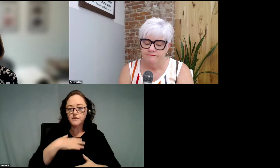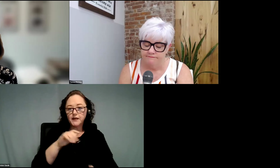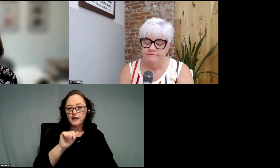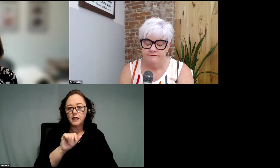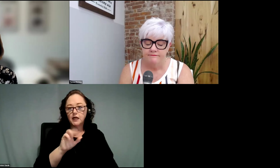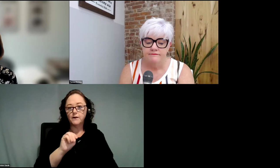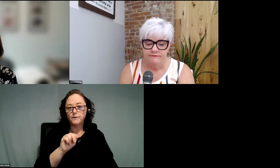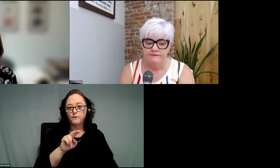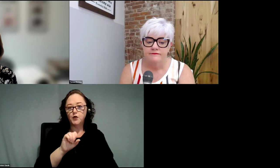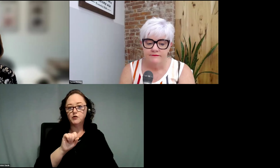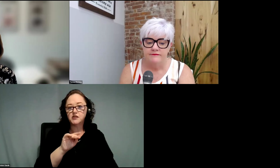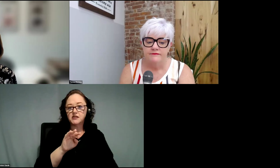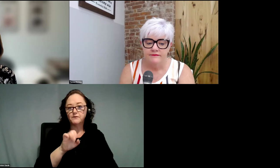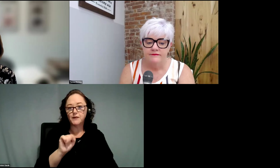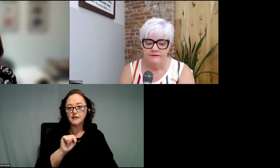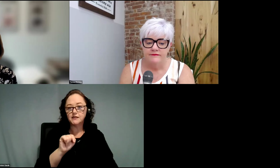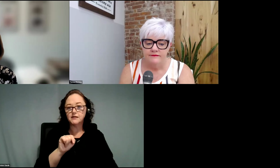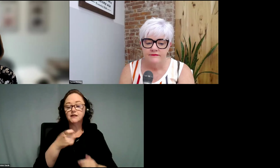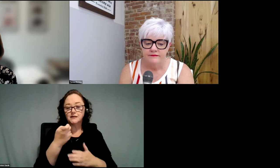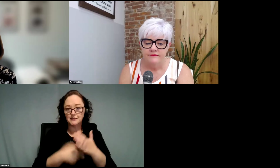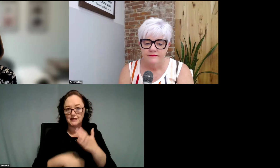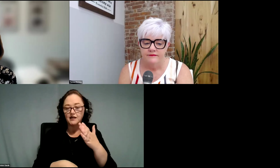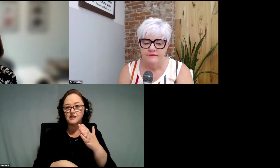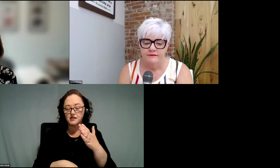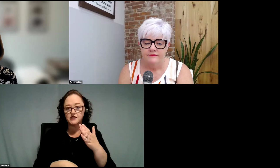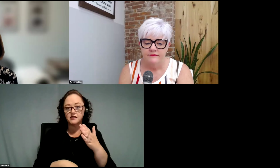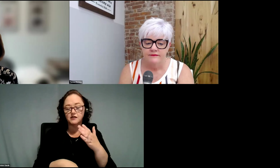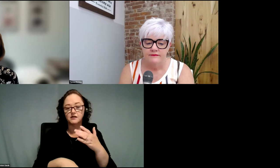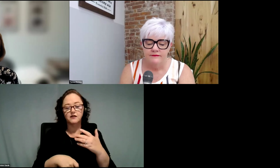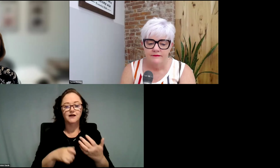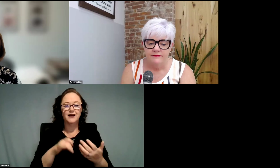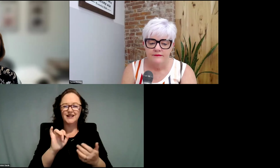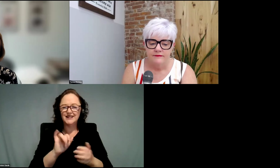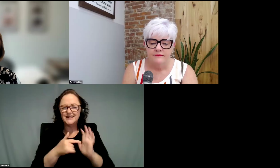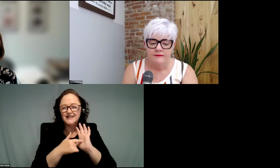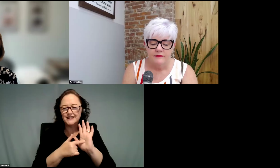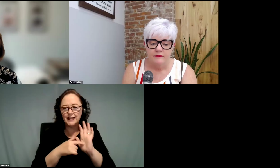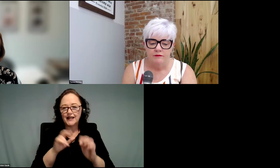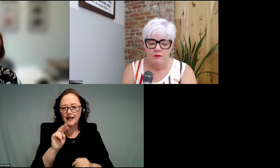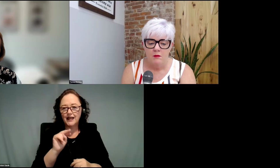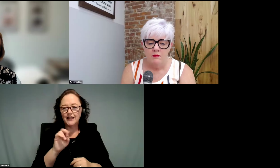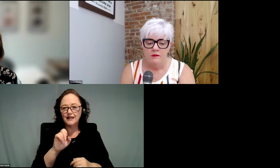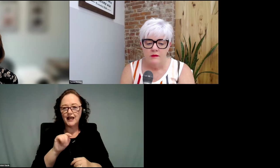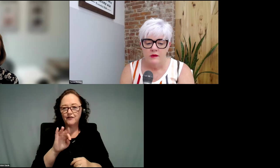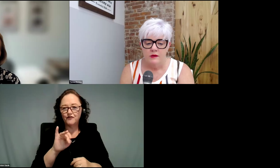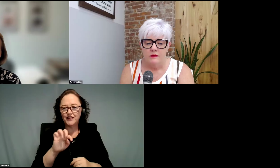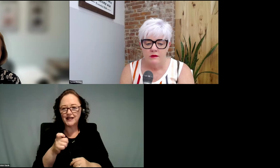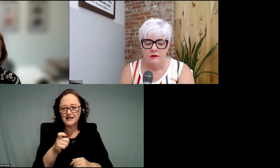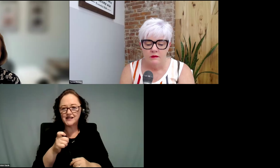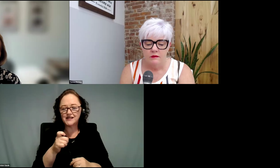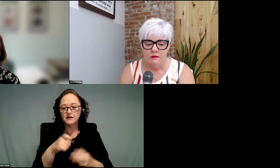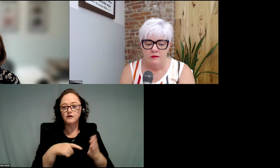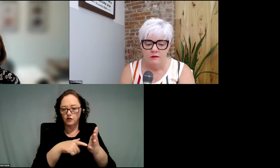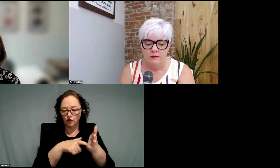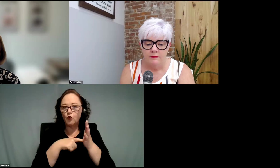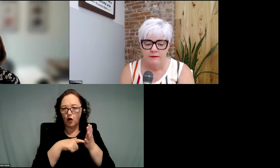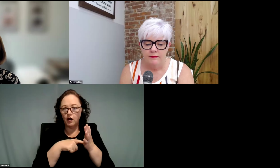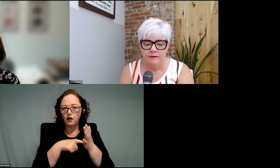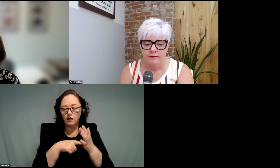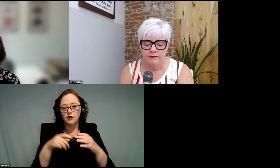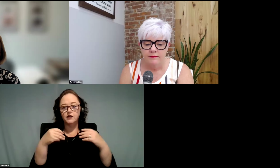fairly hefty fee that it's requiring the Netflix of the world to collect and remit on those sales.